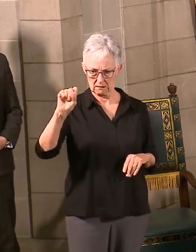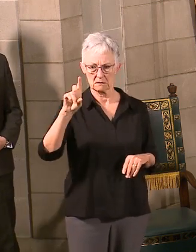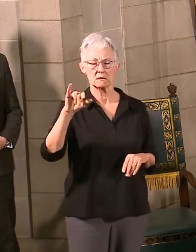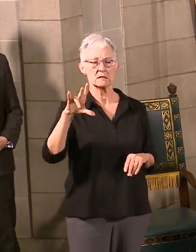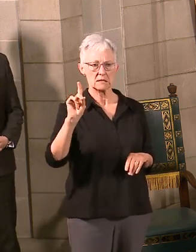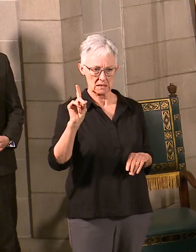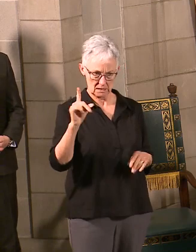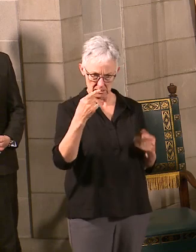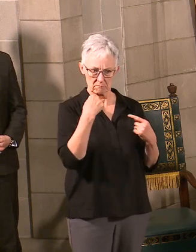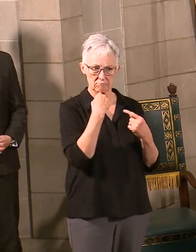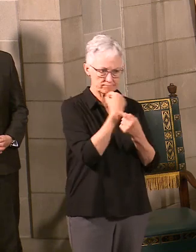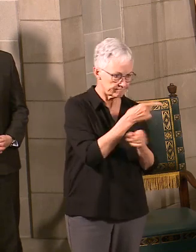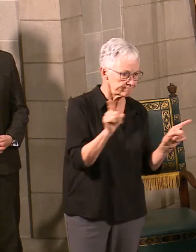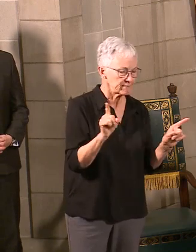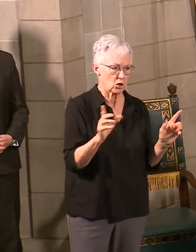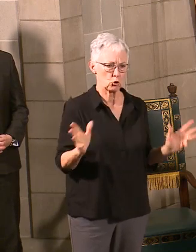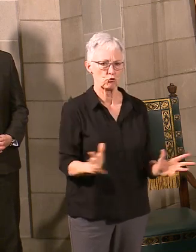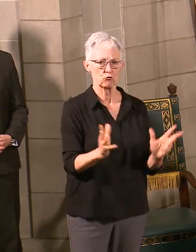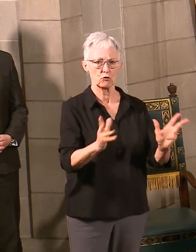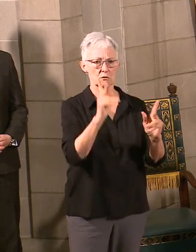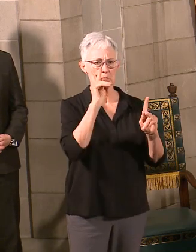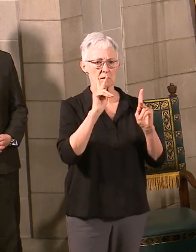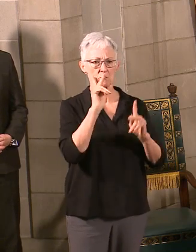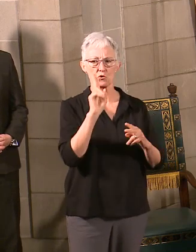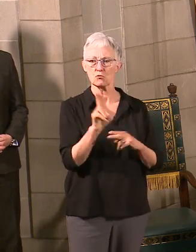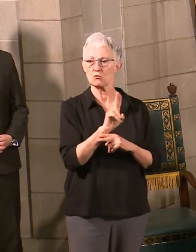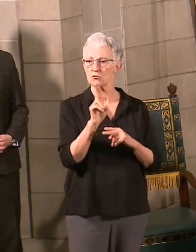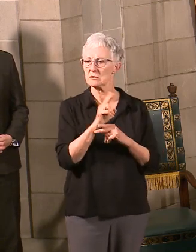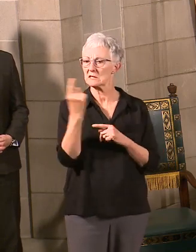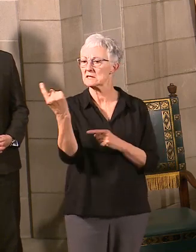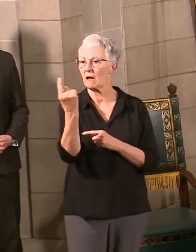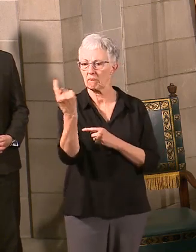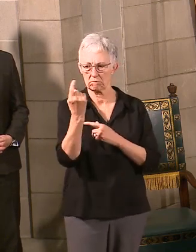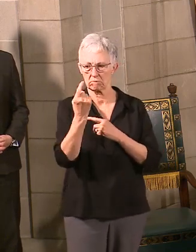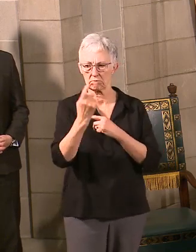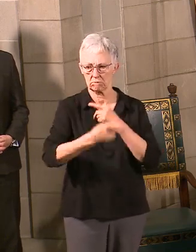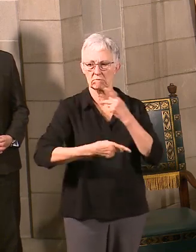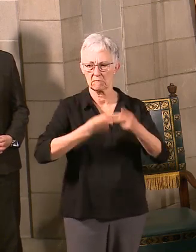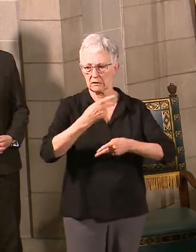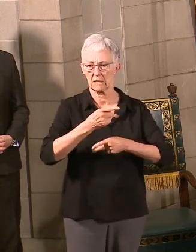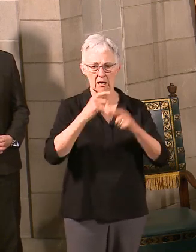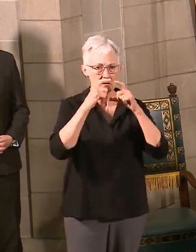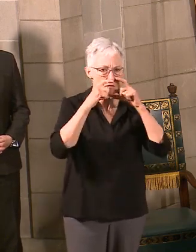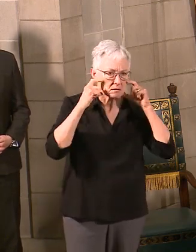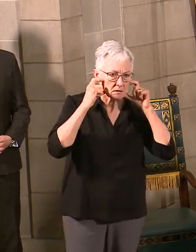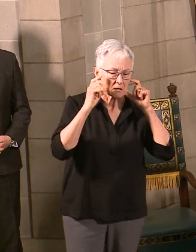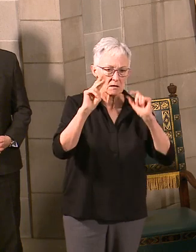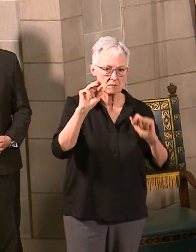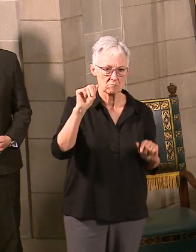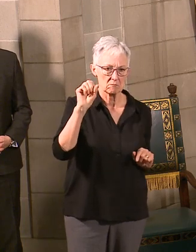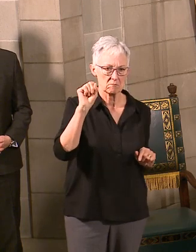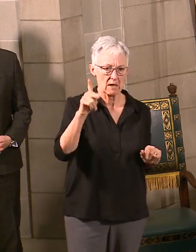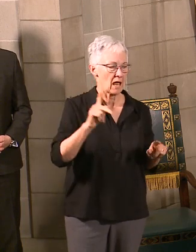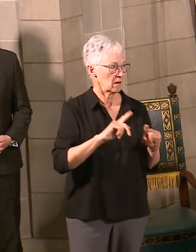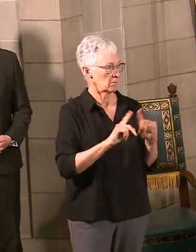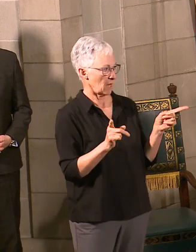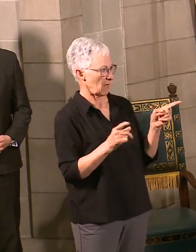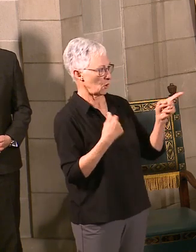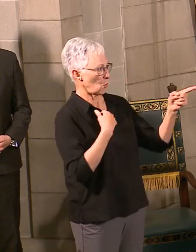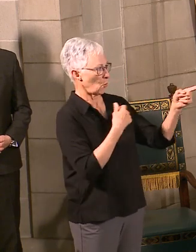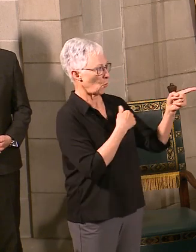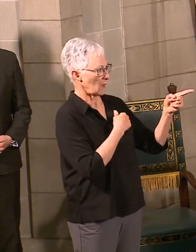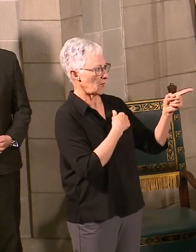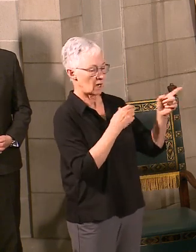that, encouraging people to use that mask. It was just a matter of saying, we could keep making rules and rules and rules on what we were trying